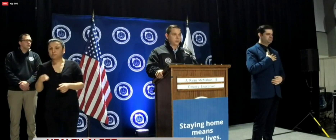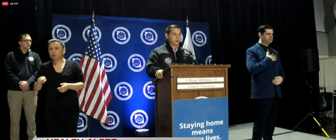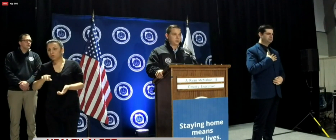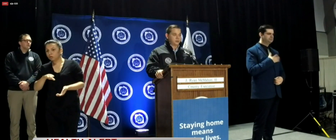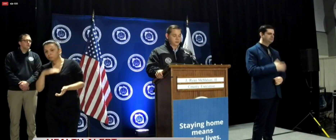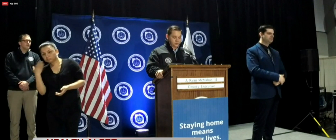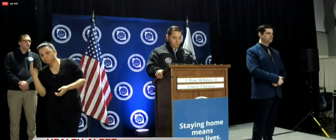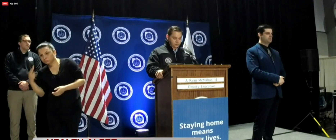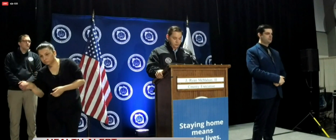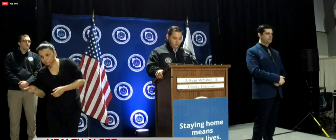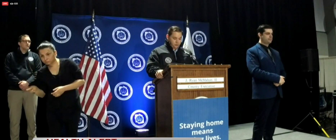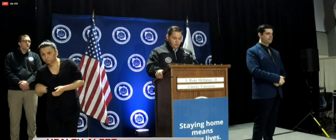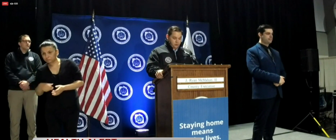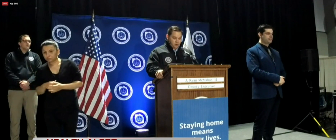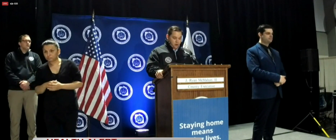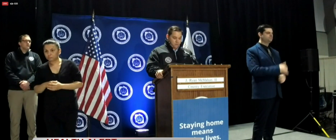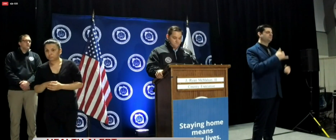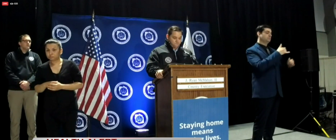medical conditions.